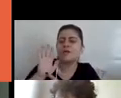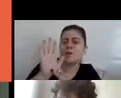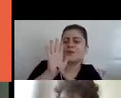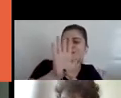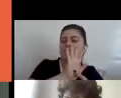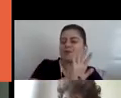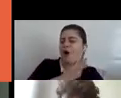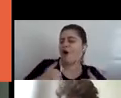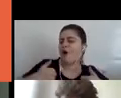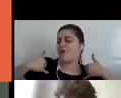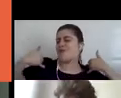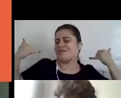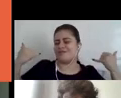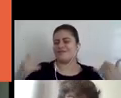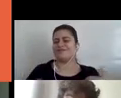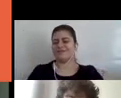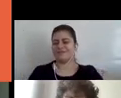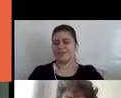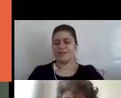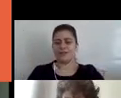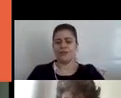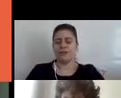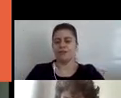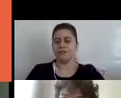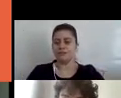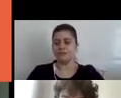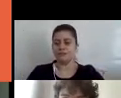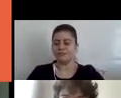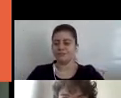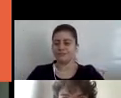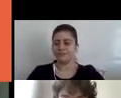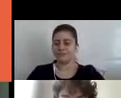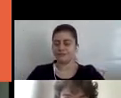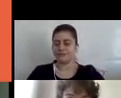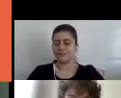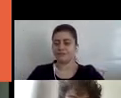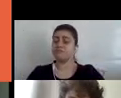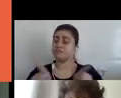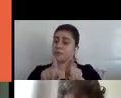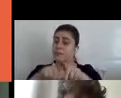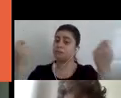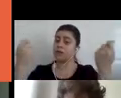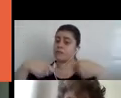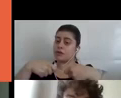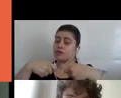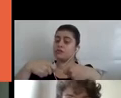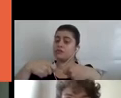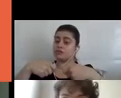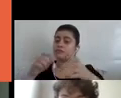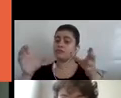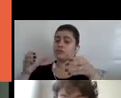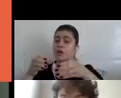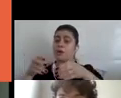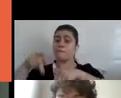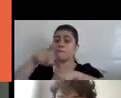the international community to achieve together the same goals. The recording of the